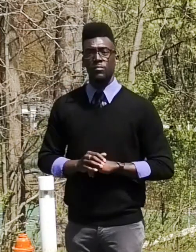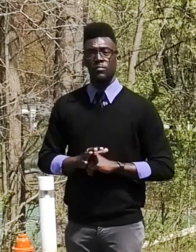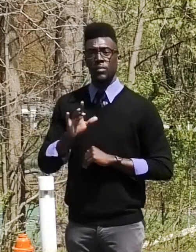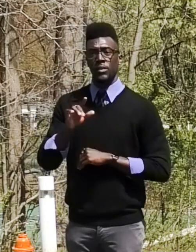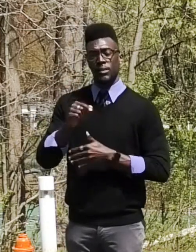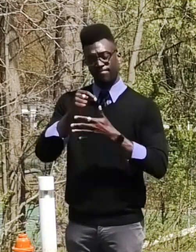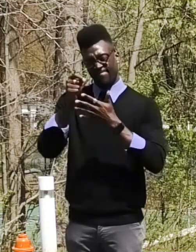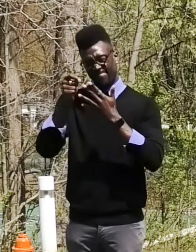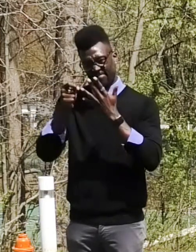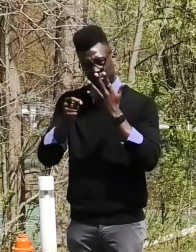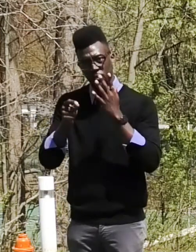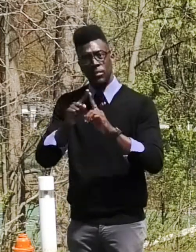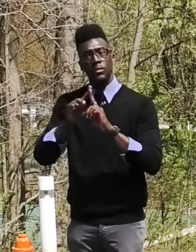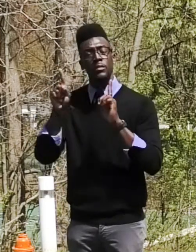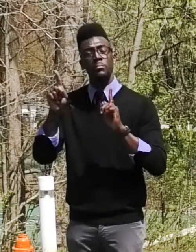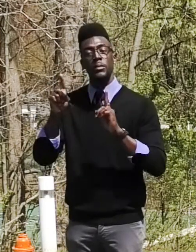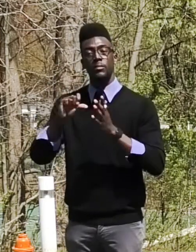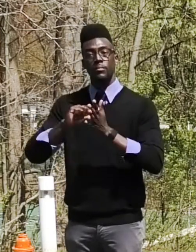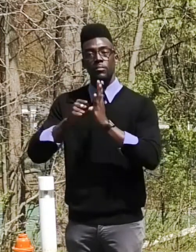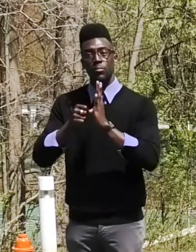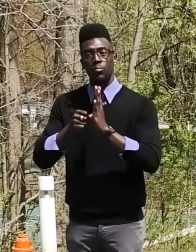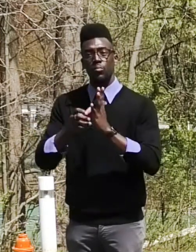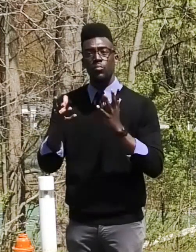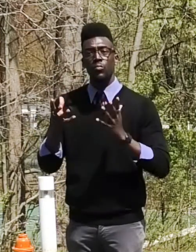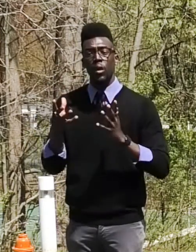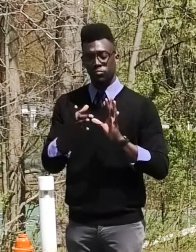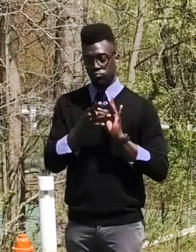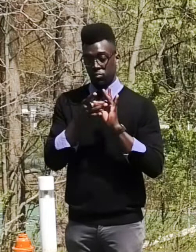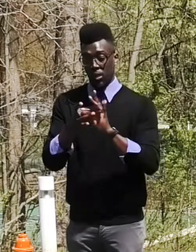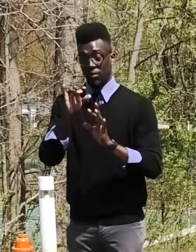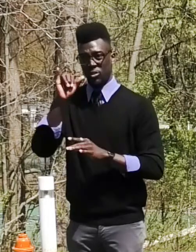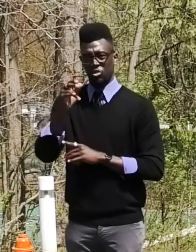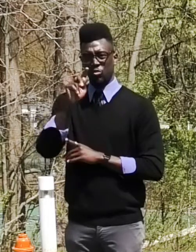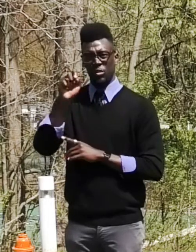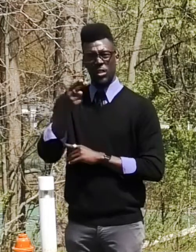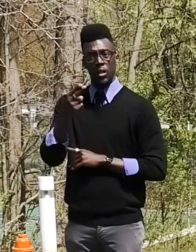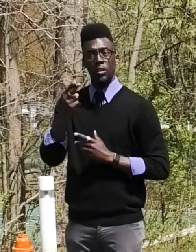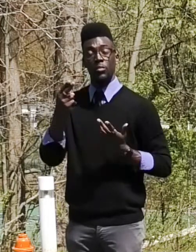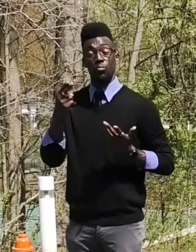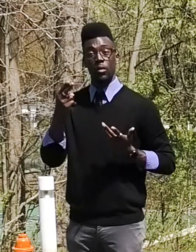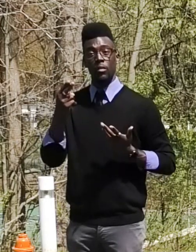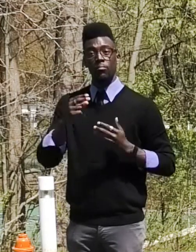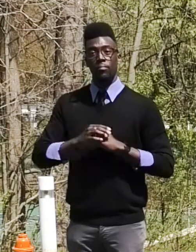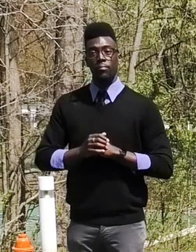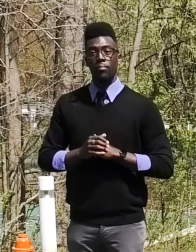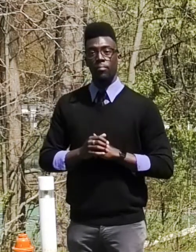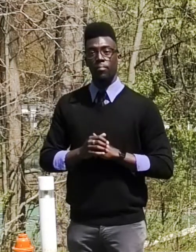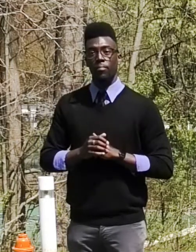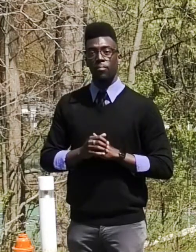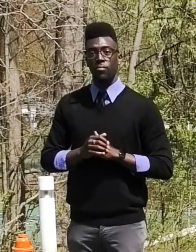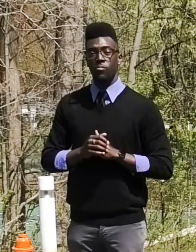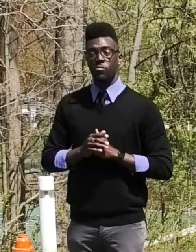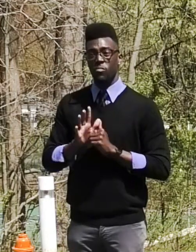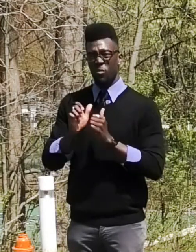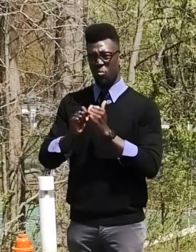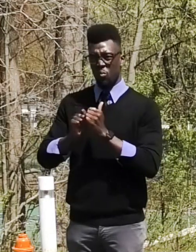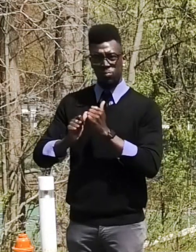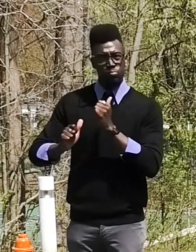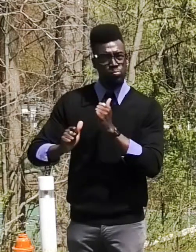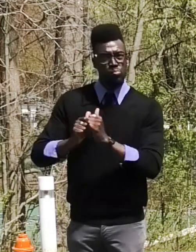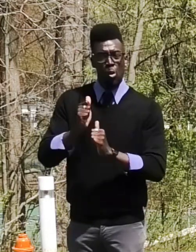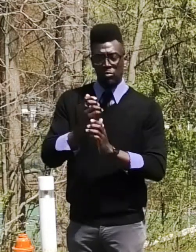details of that. But the most significant thing relevant to Juneteenth is that the most deadly